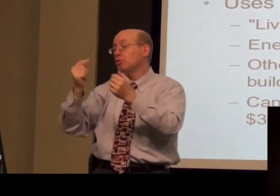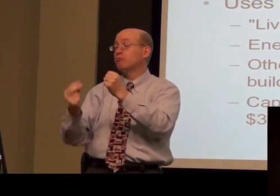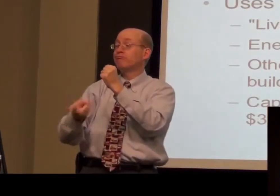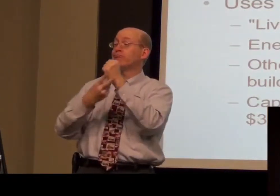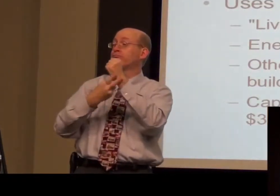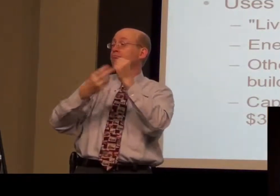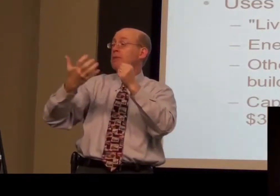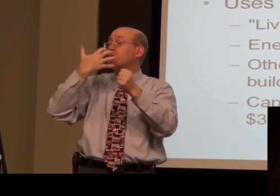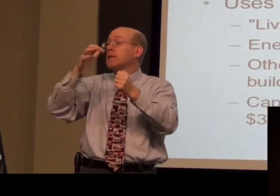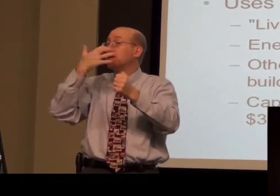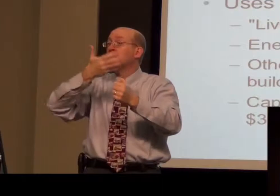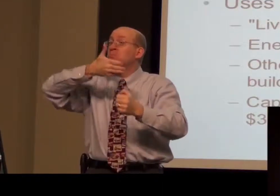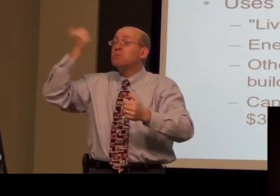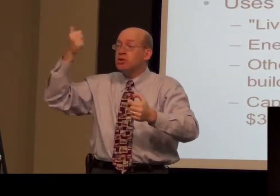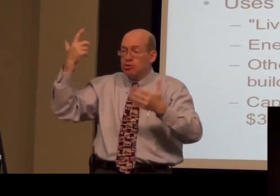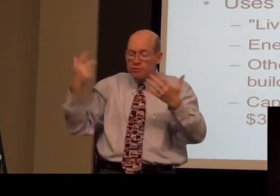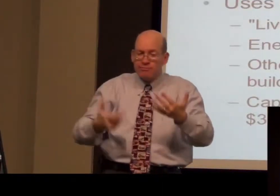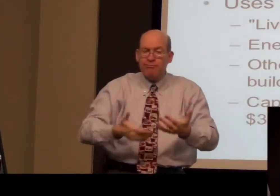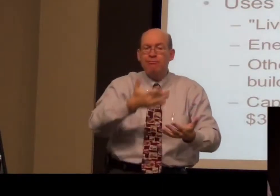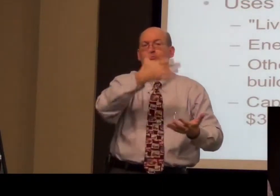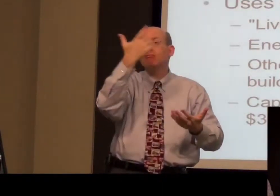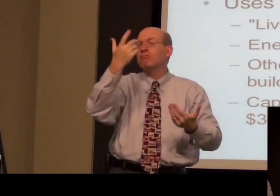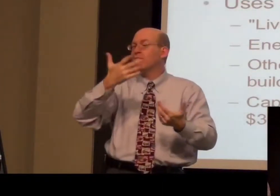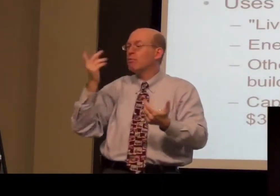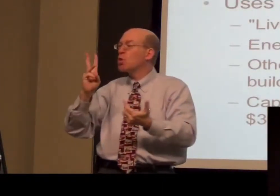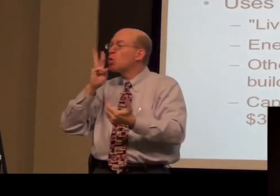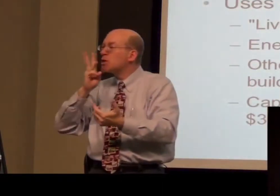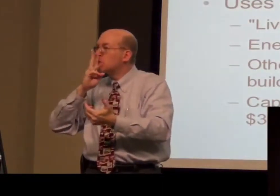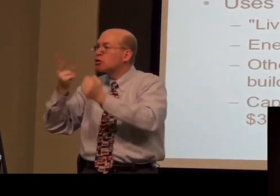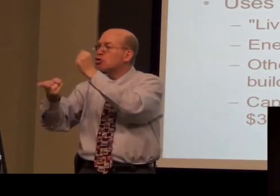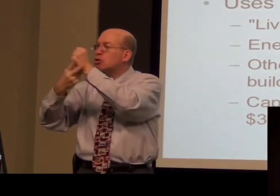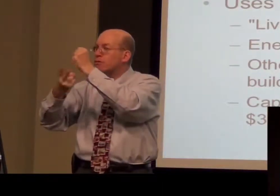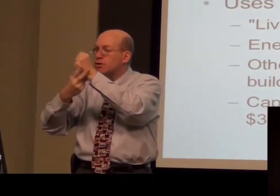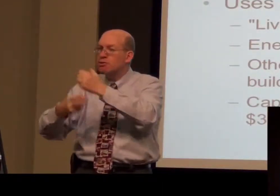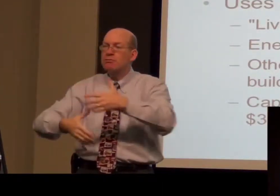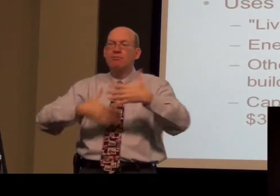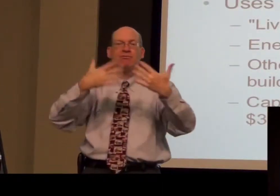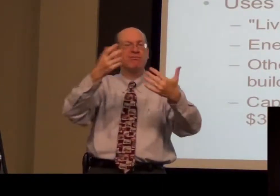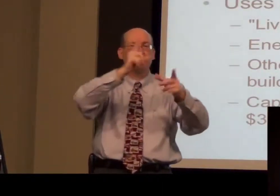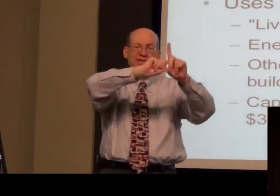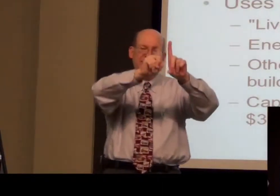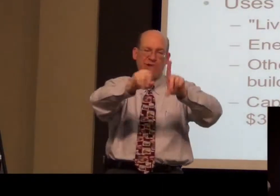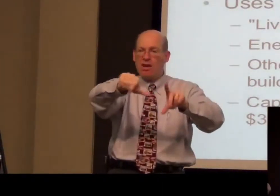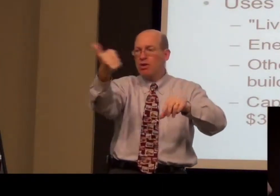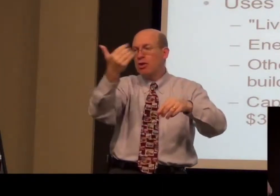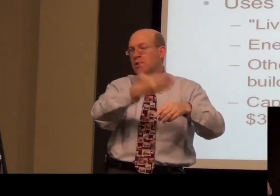putting new units in buildings to heat them better, to save heat, different things like water